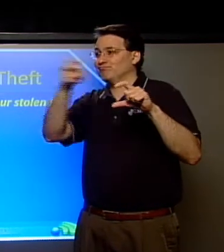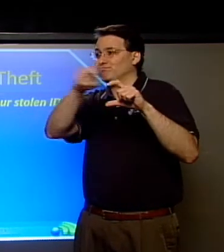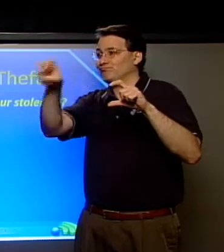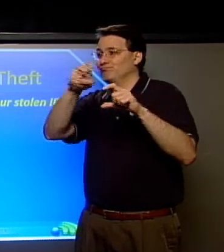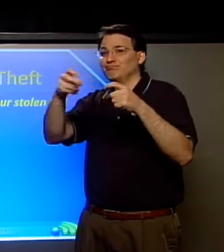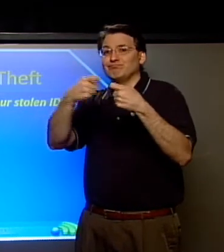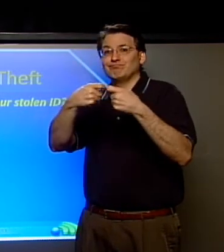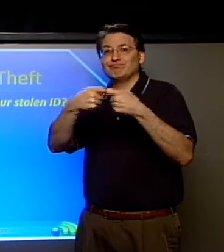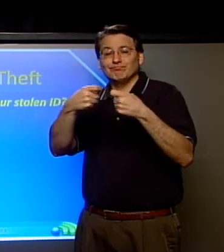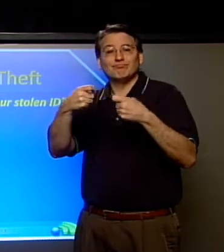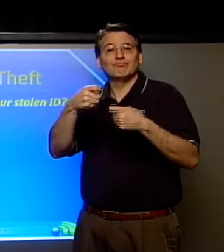back to them.